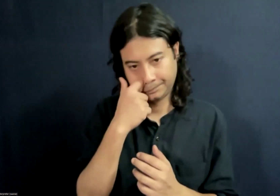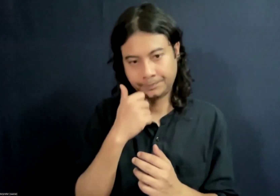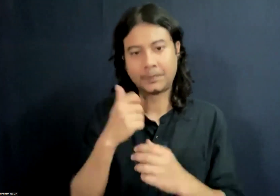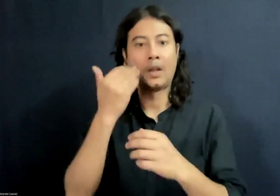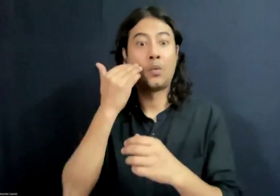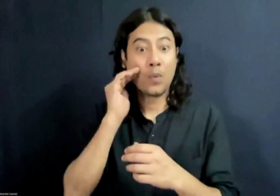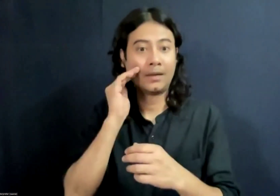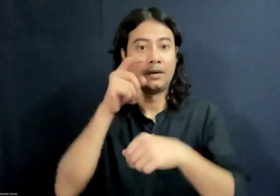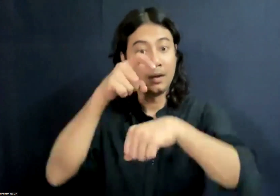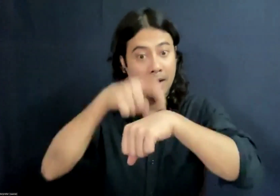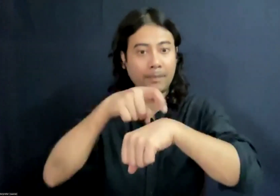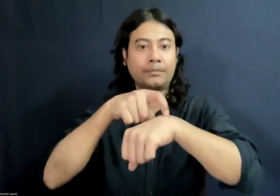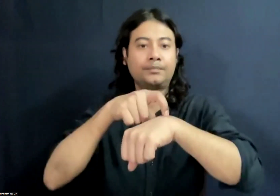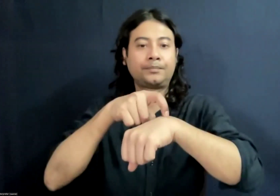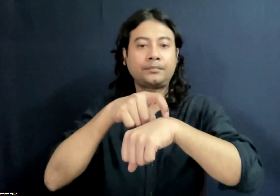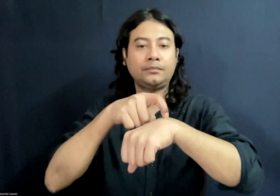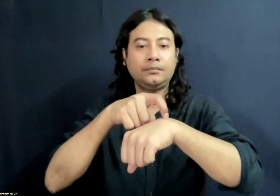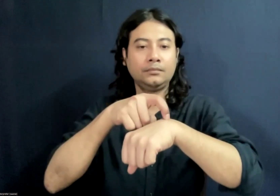Is it clear?